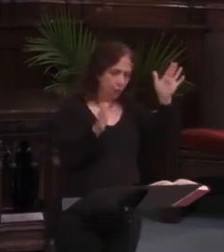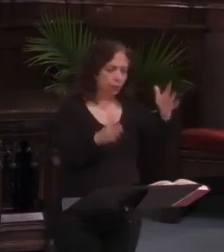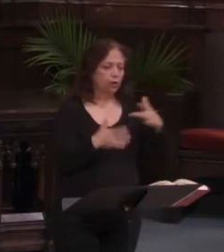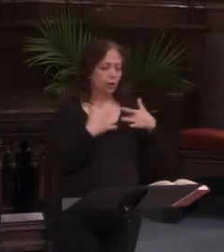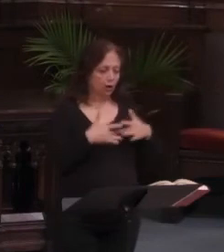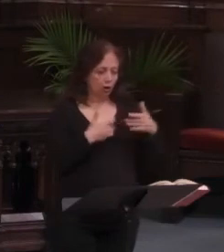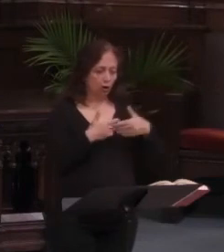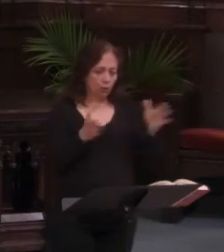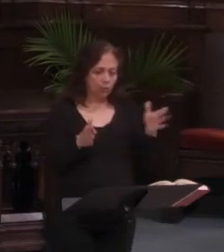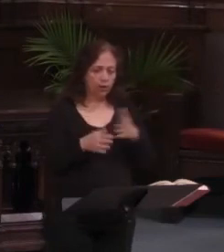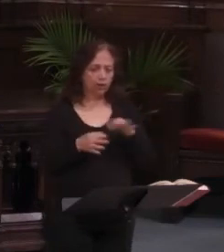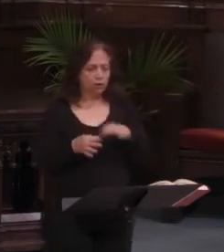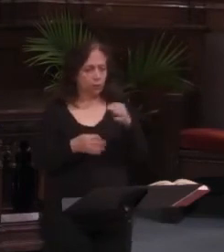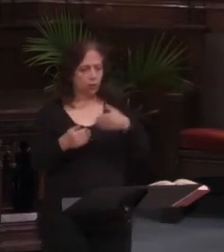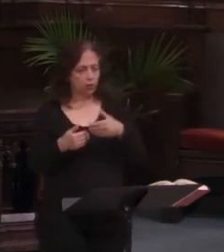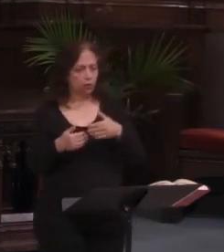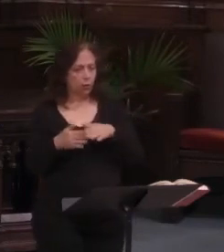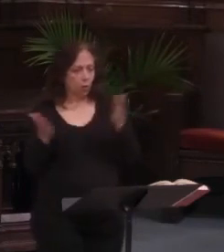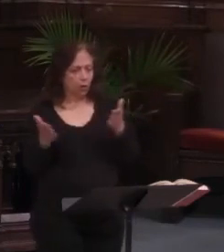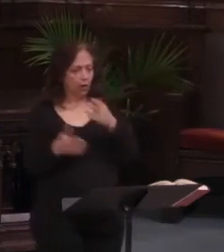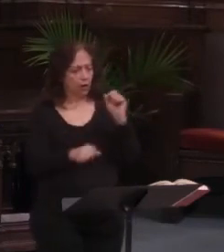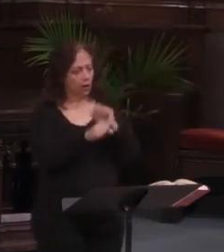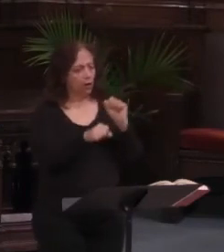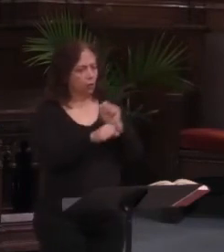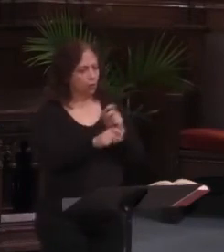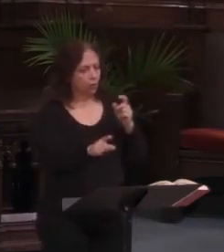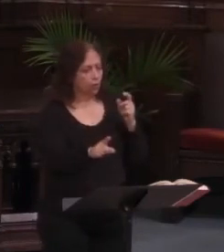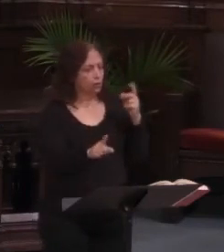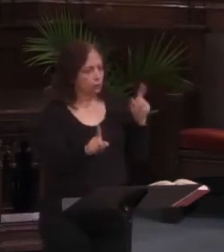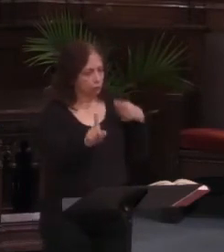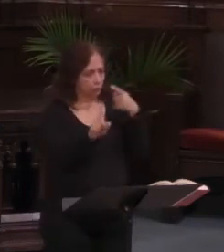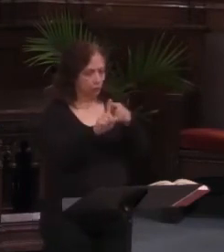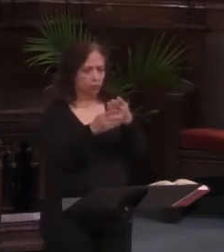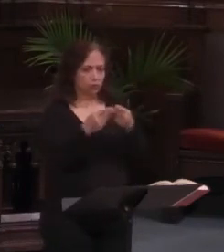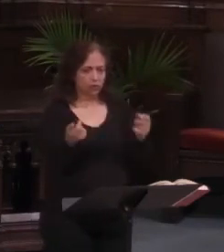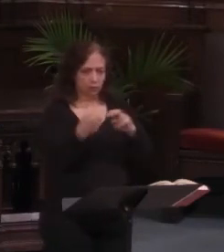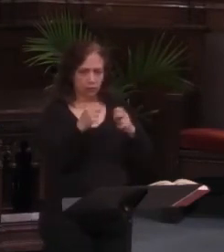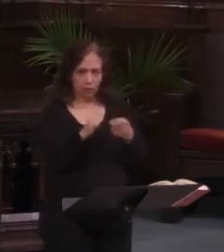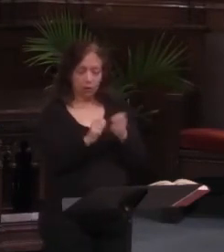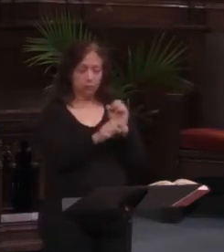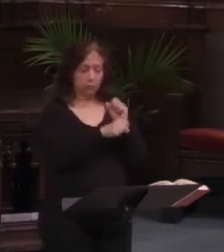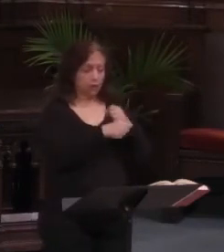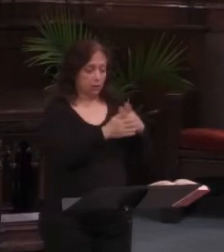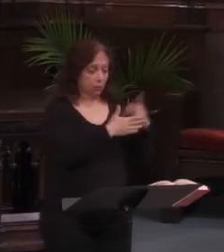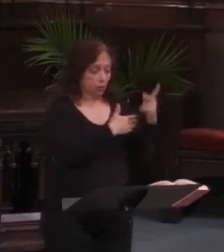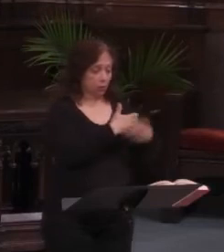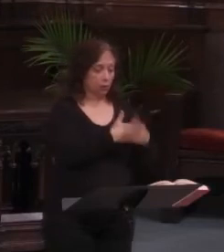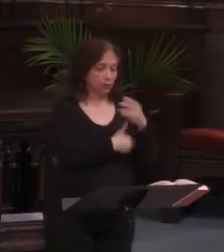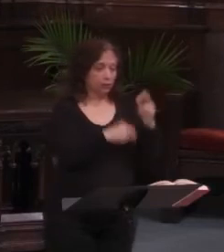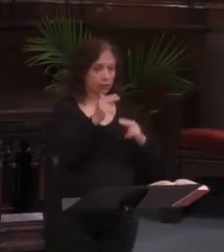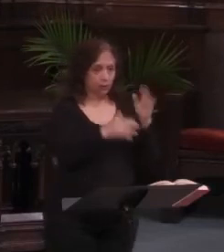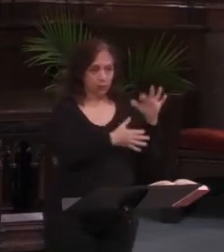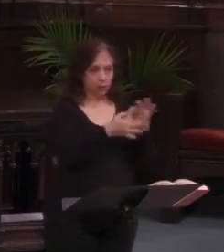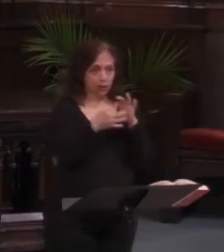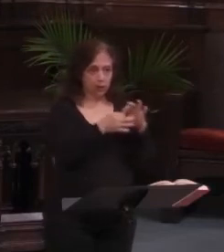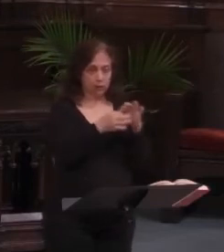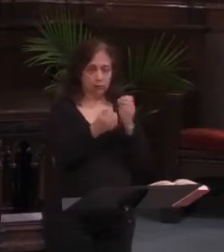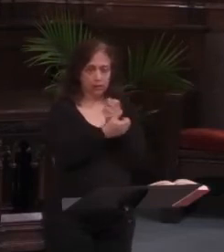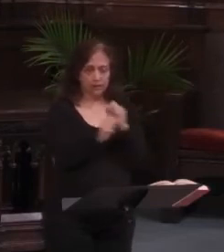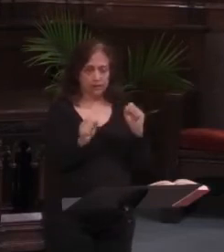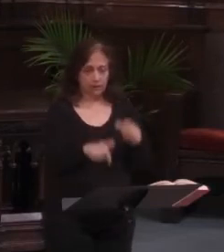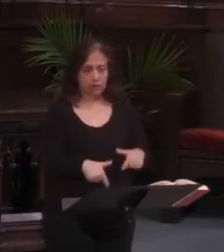open spirits, and have worked hard to solve problems, create programs, and build relationships that